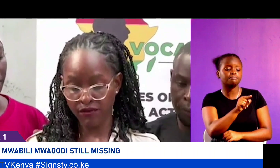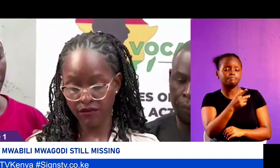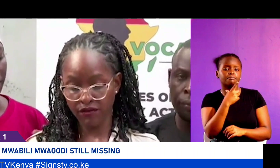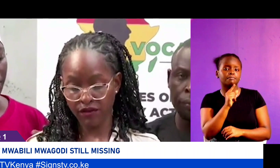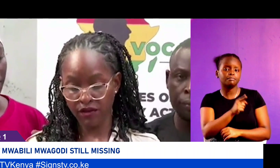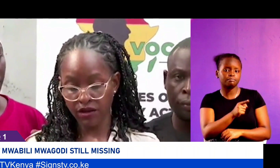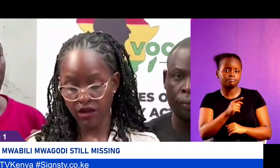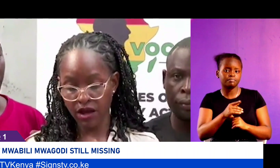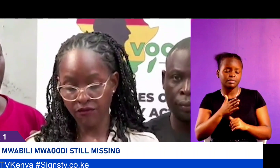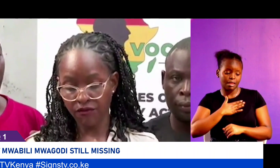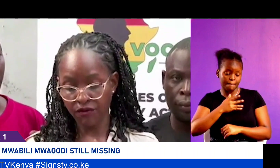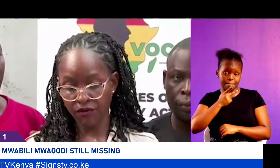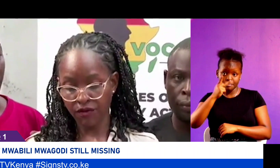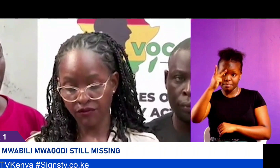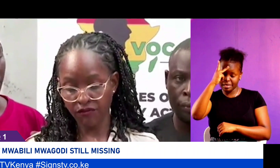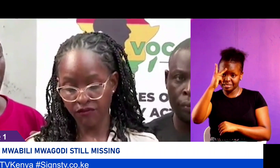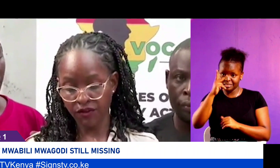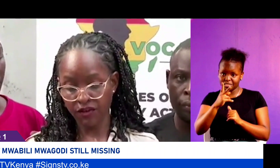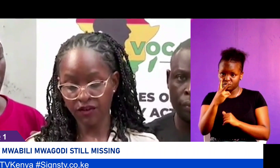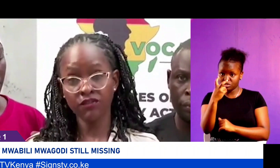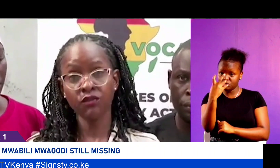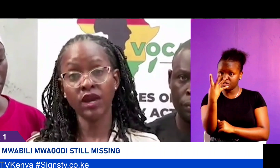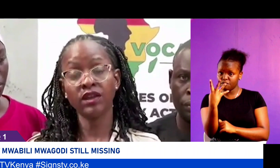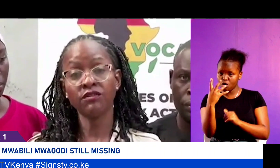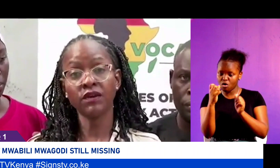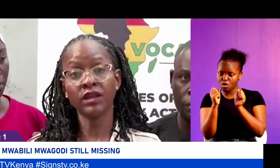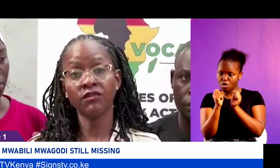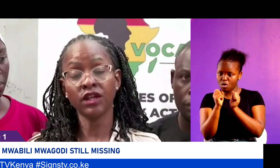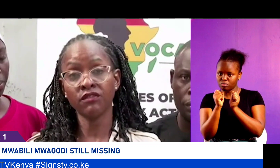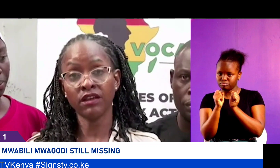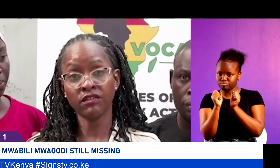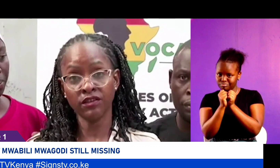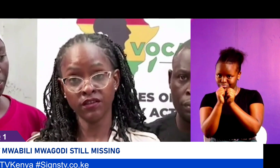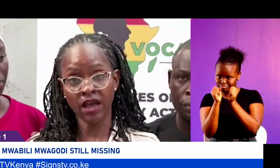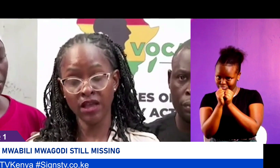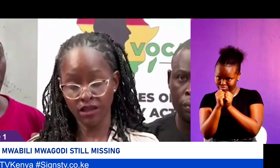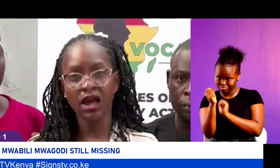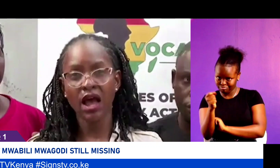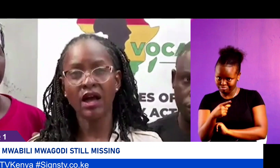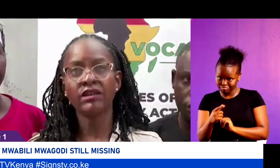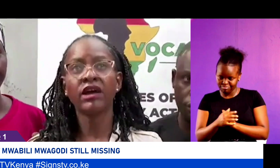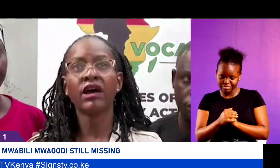parents received visitors who identified themselves as DCI, and